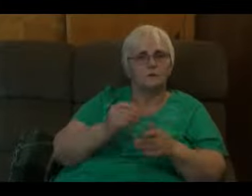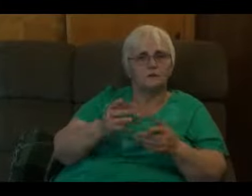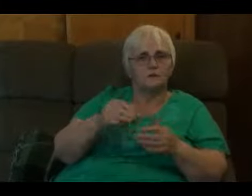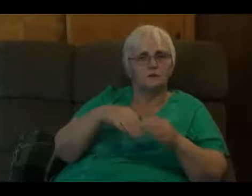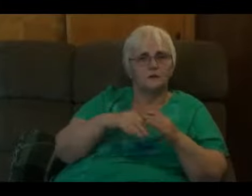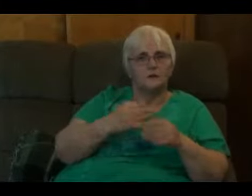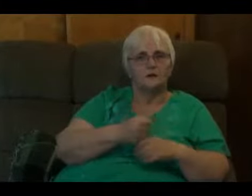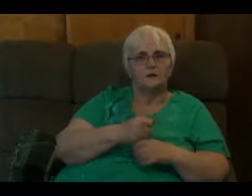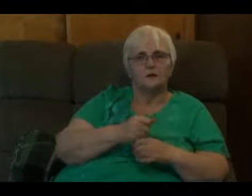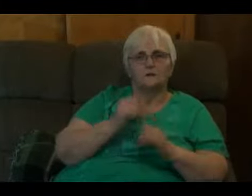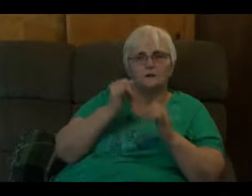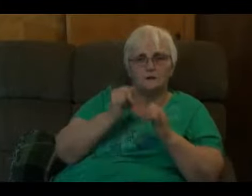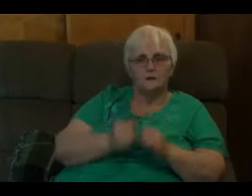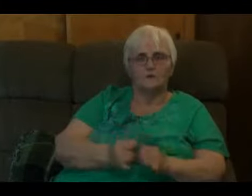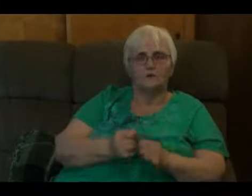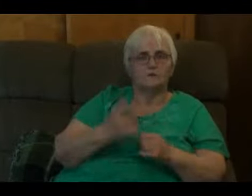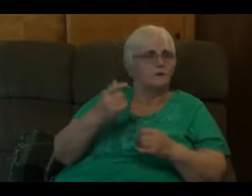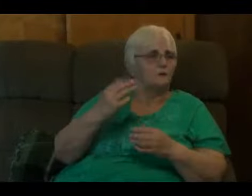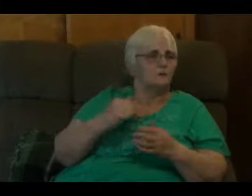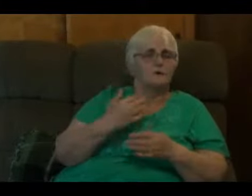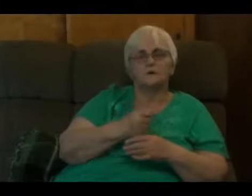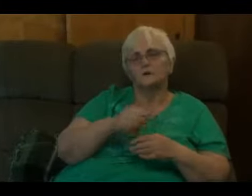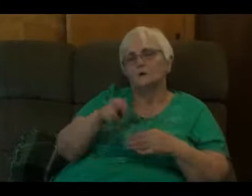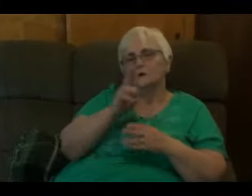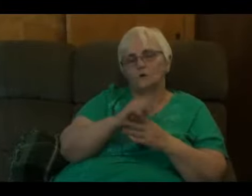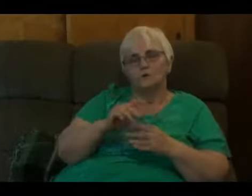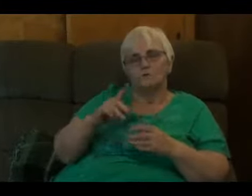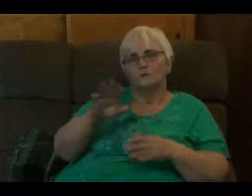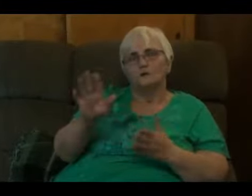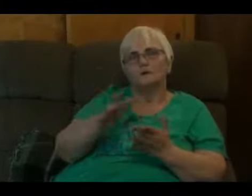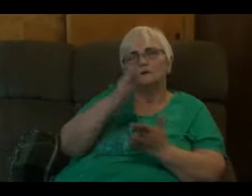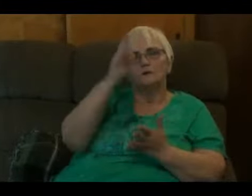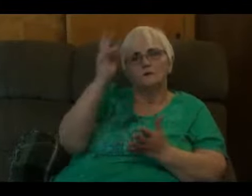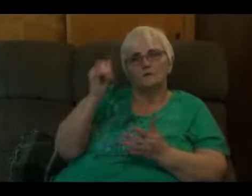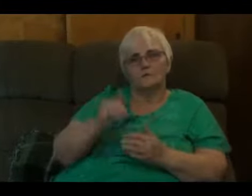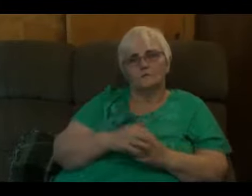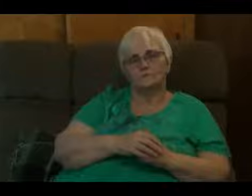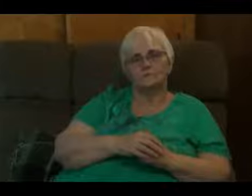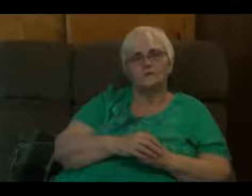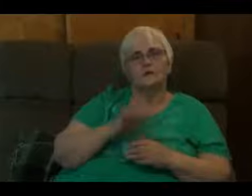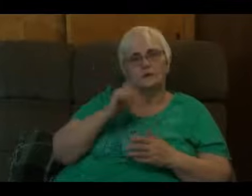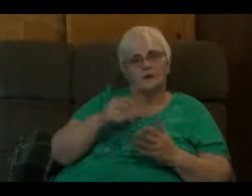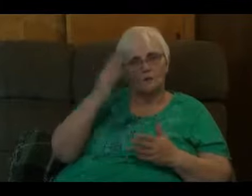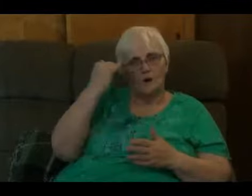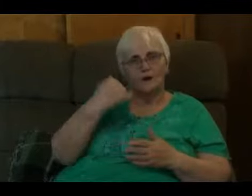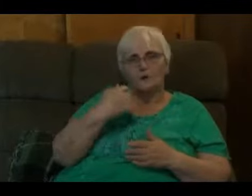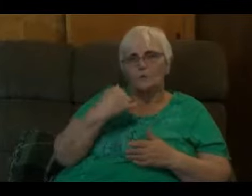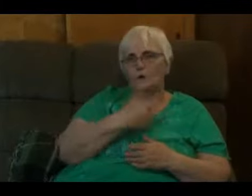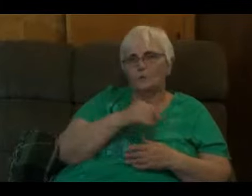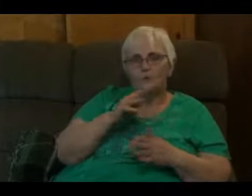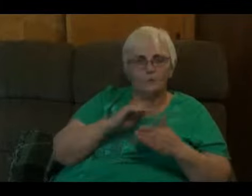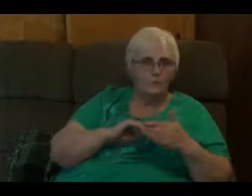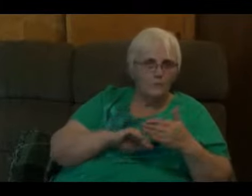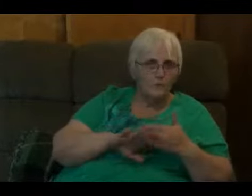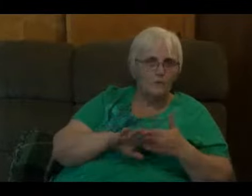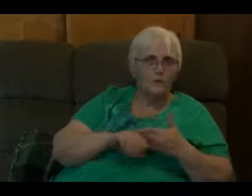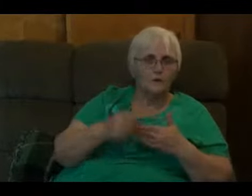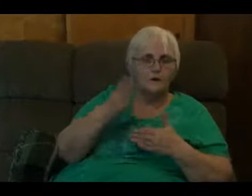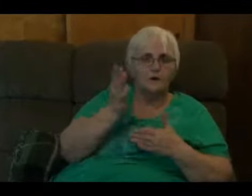us because he wants us to use them for his glory. That's why we were born, okay? God gave us